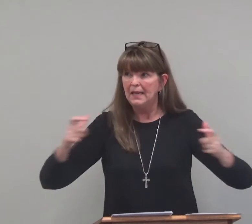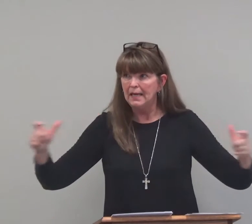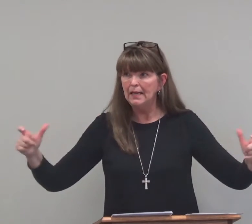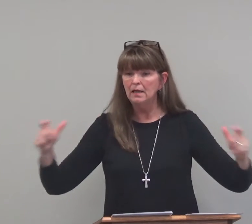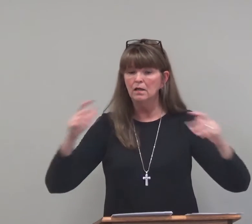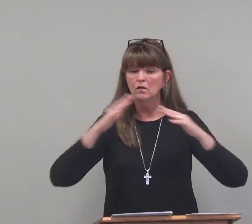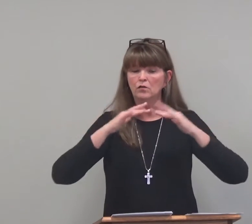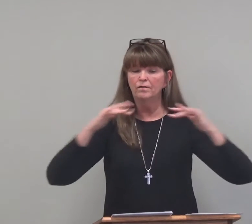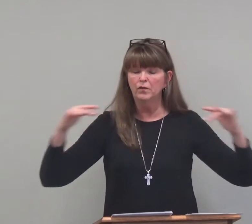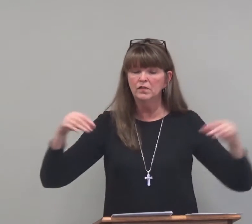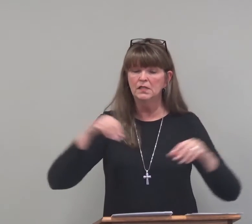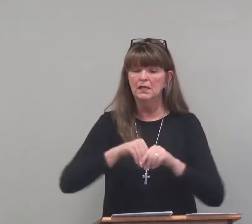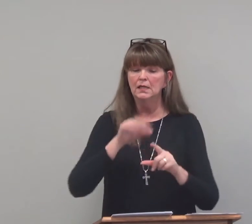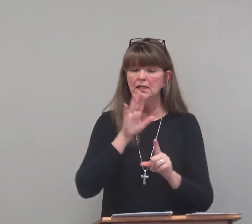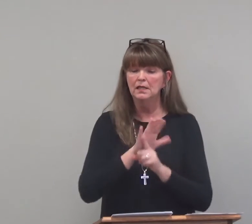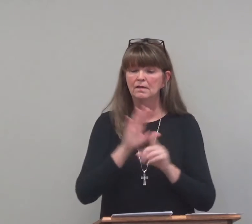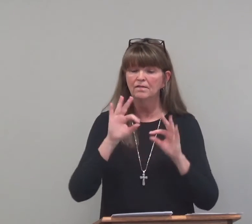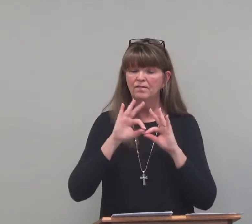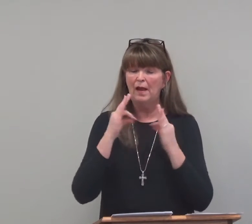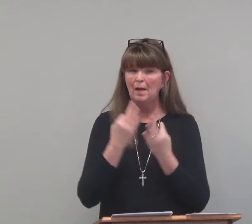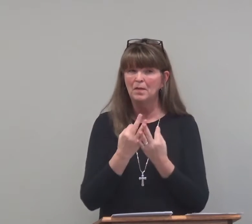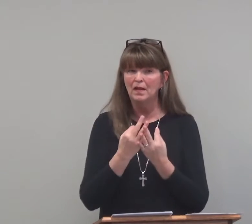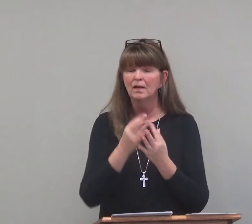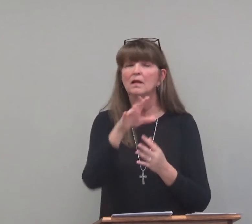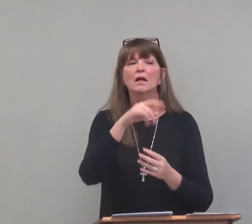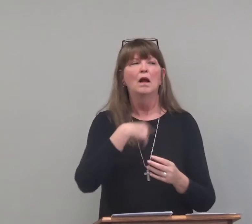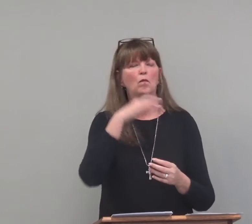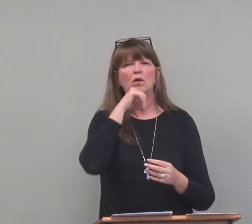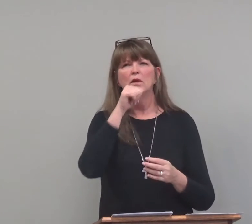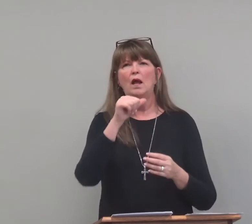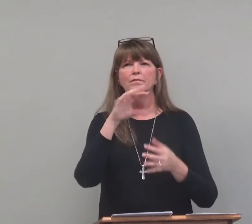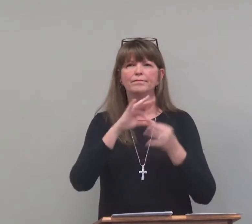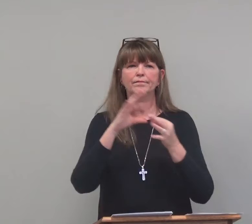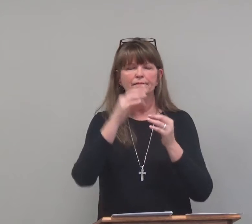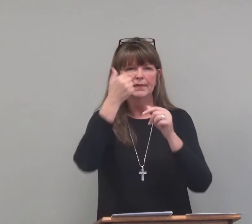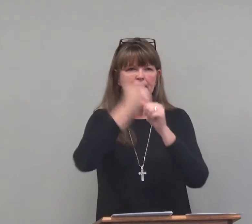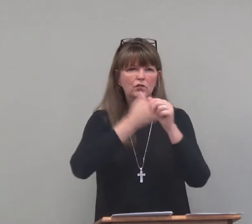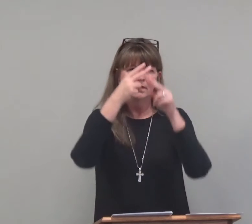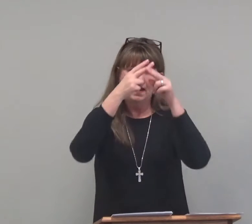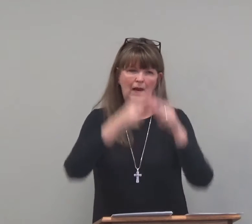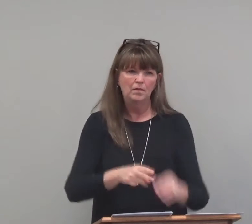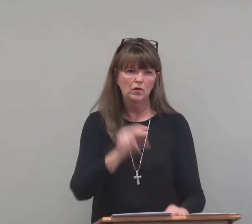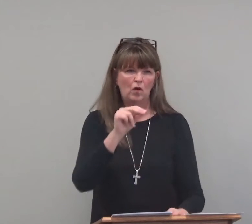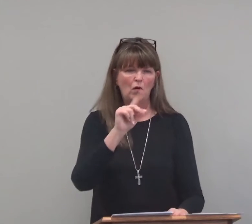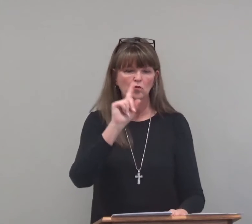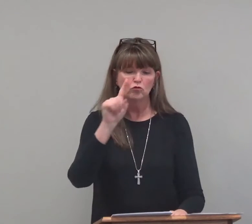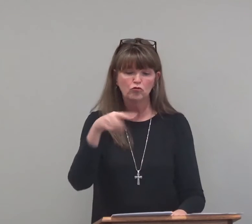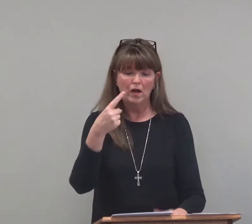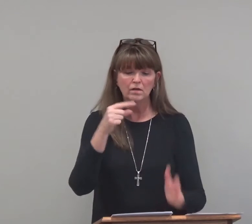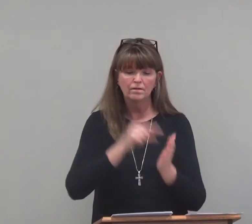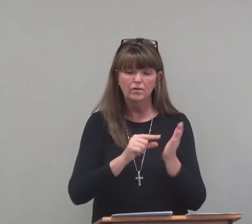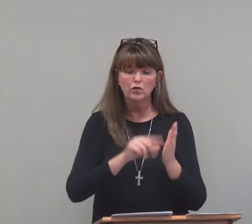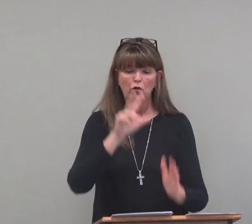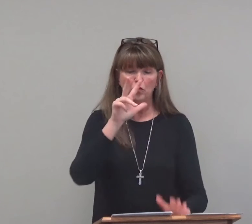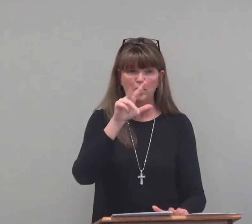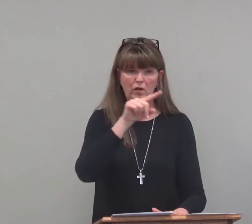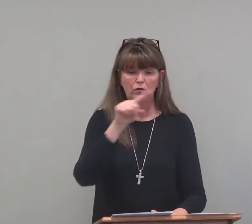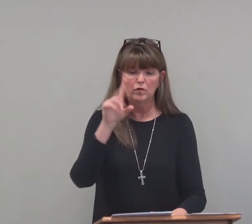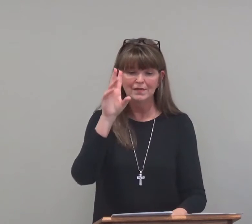diversity. We see a big diversity within his family. I'm not going to talk about each name by any